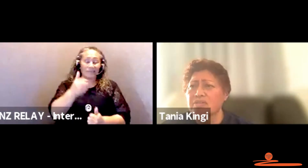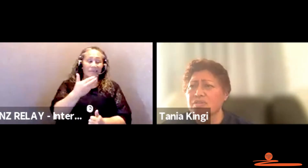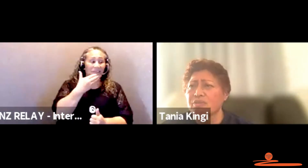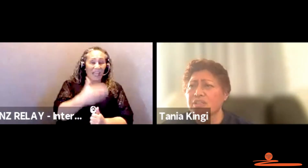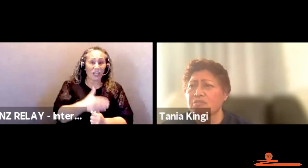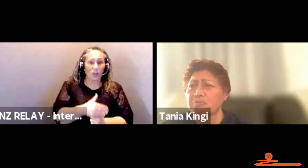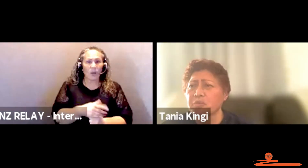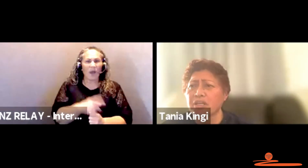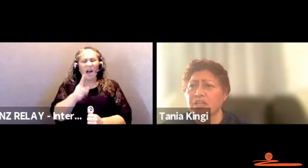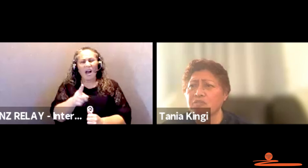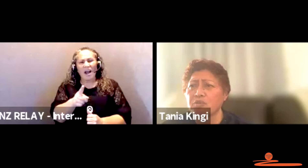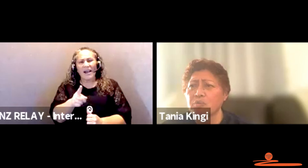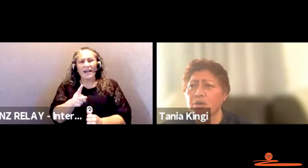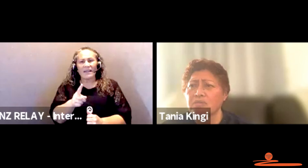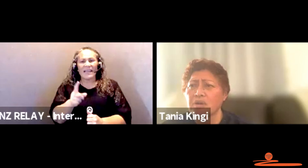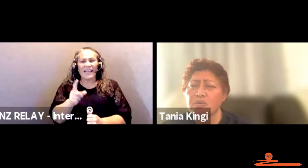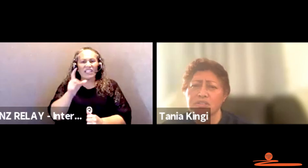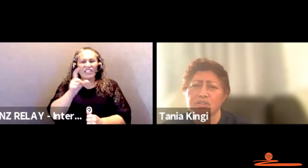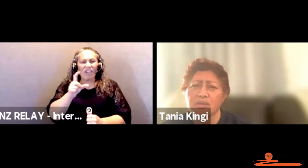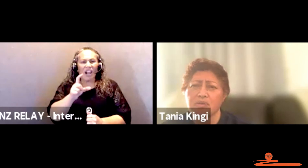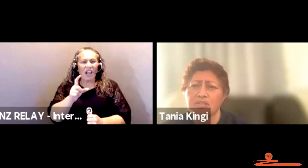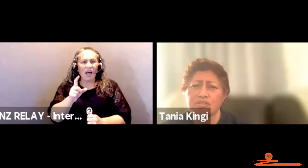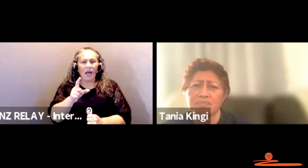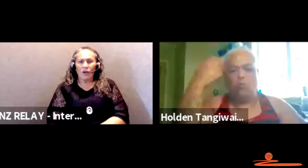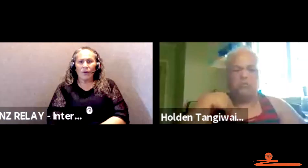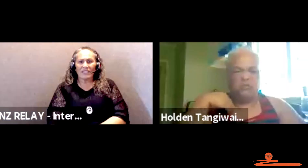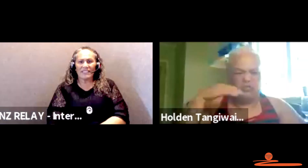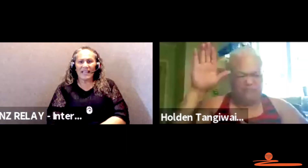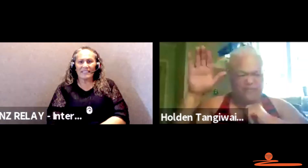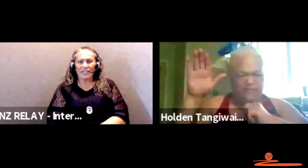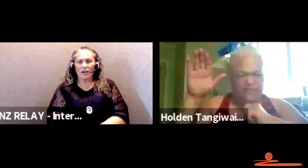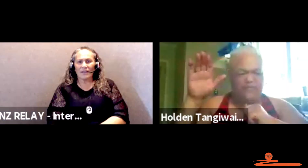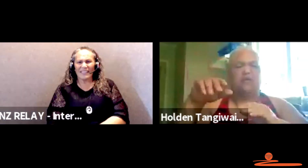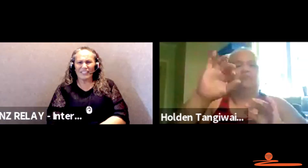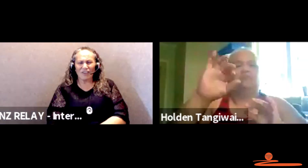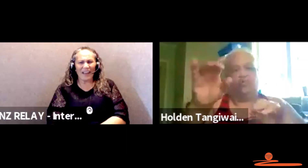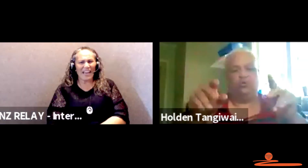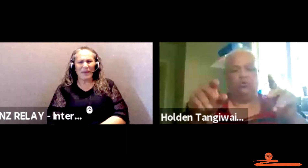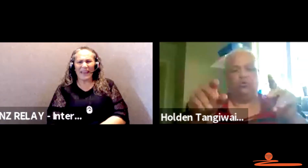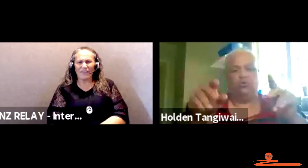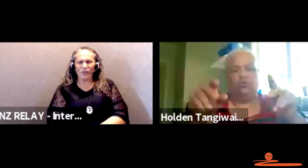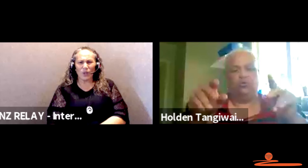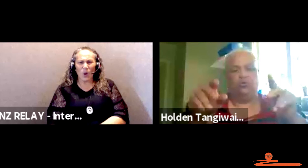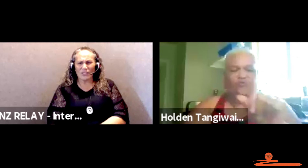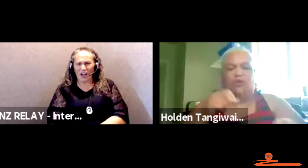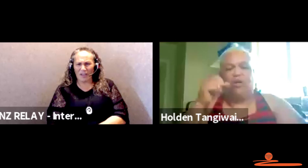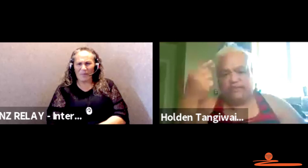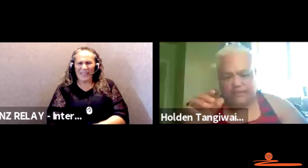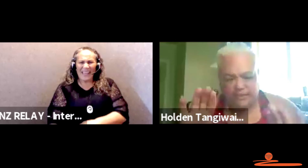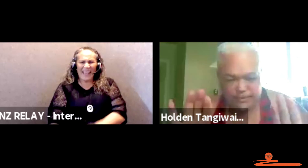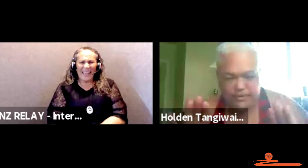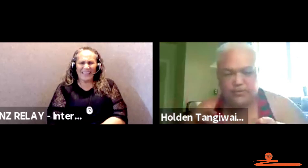Holden, sorry, you've been waiting for a while. Holden, you have a question? Great. She's just asking, oh, yes, sorry, I had my hand up for a long